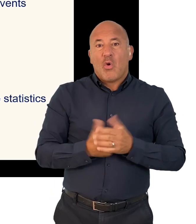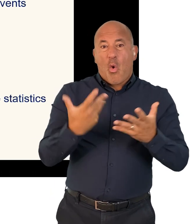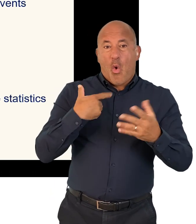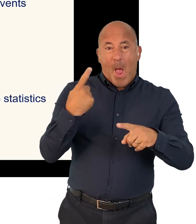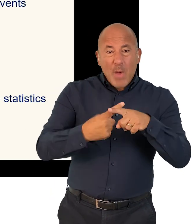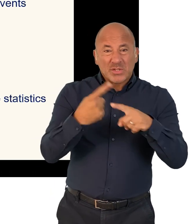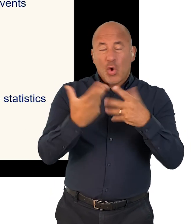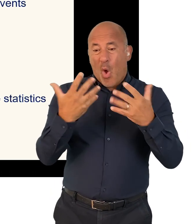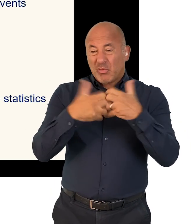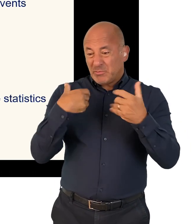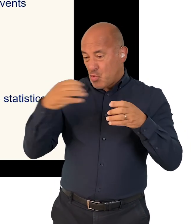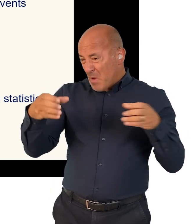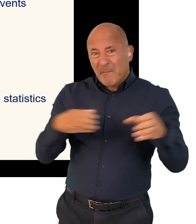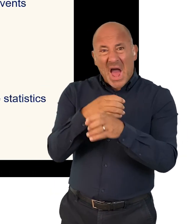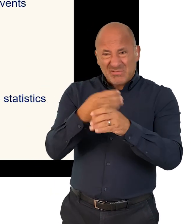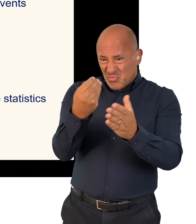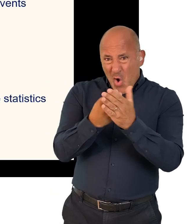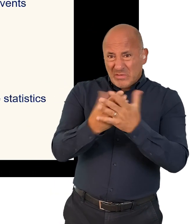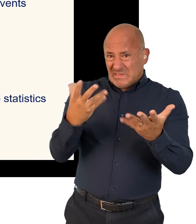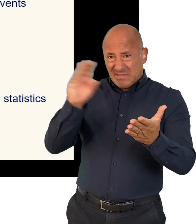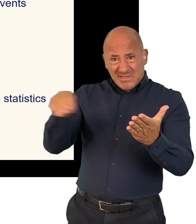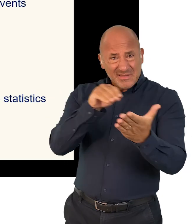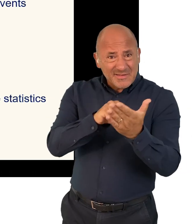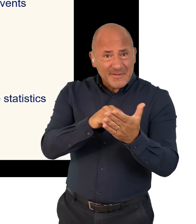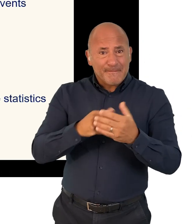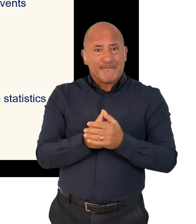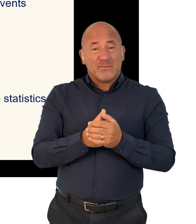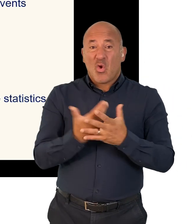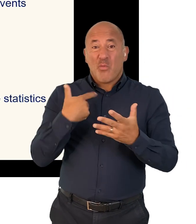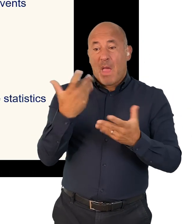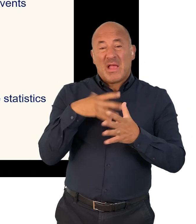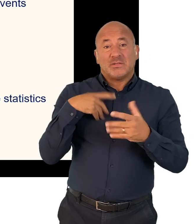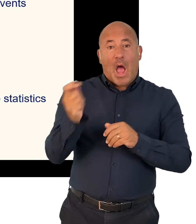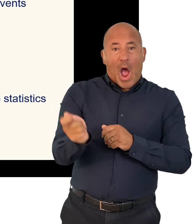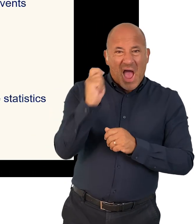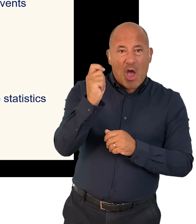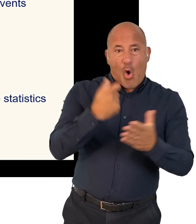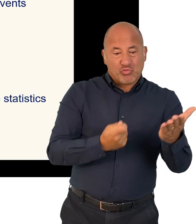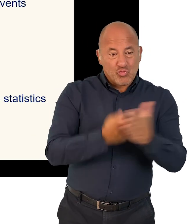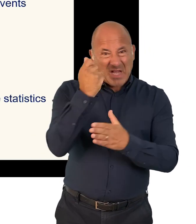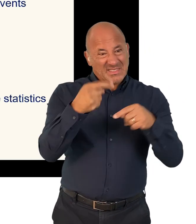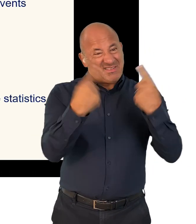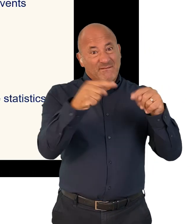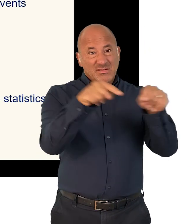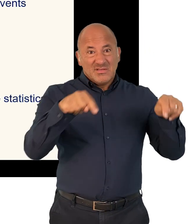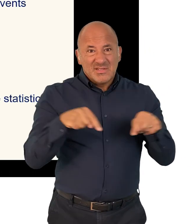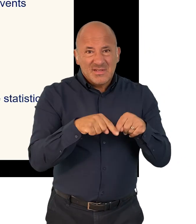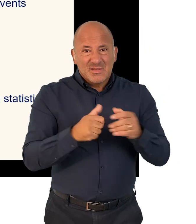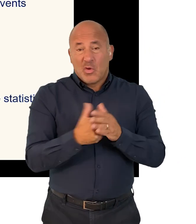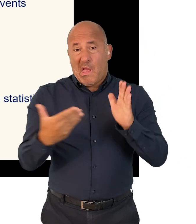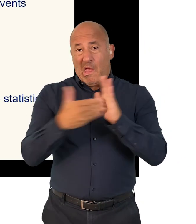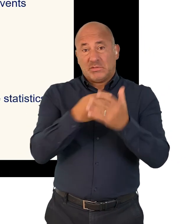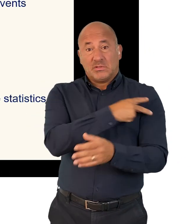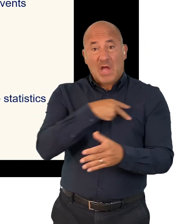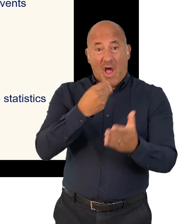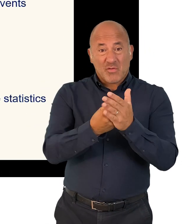the cost of hiring emergency or replacement equipment, cost of hiring or renting alternative space, and additional staffing costs